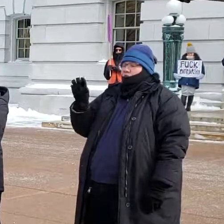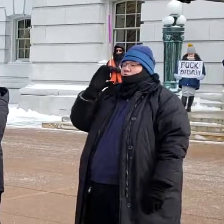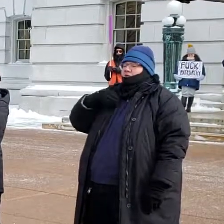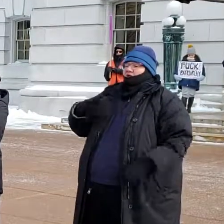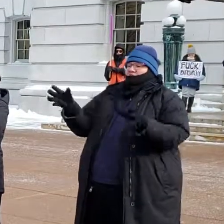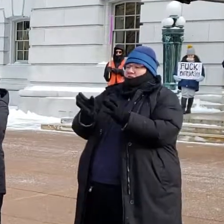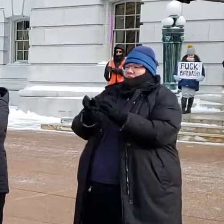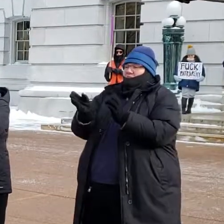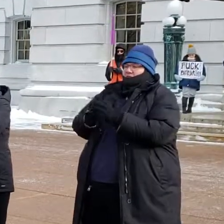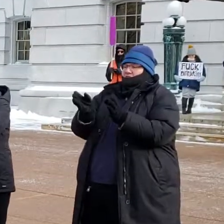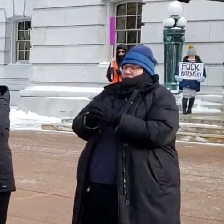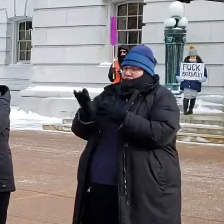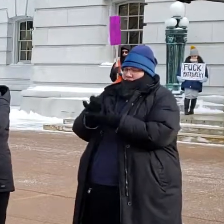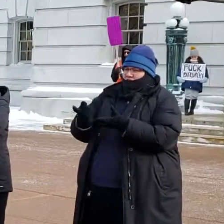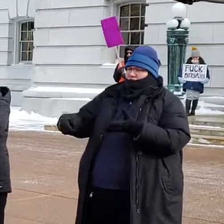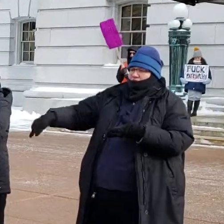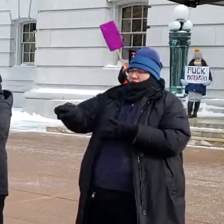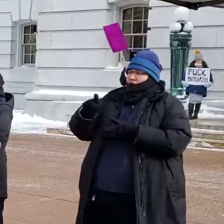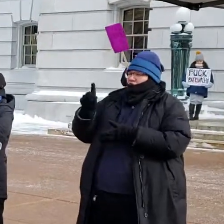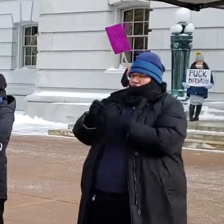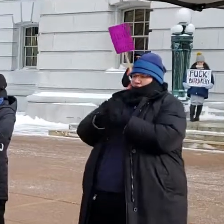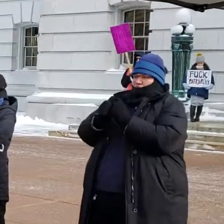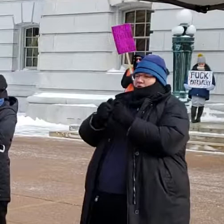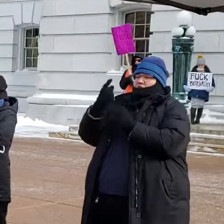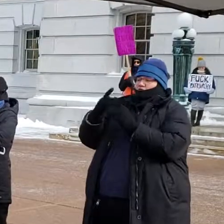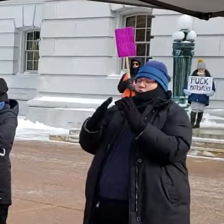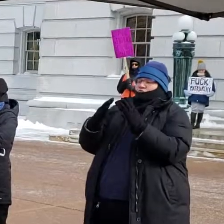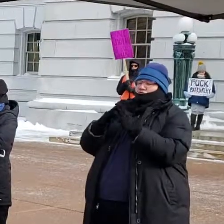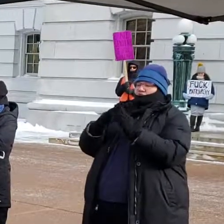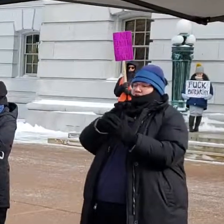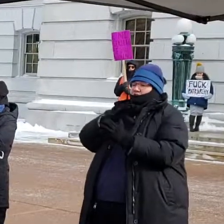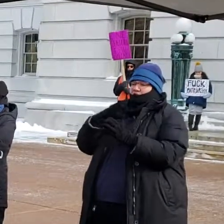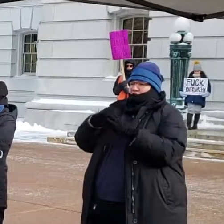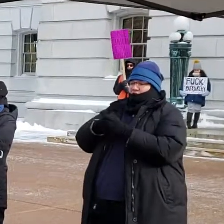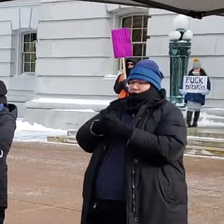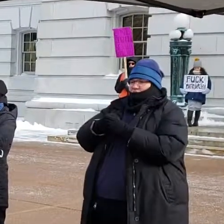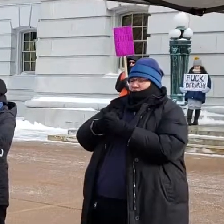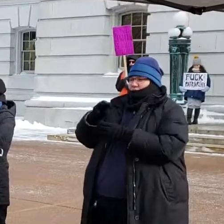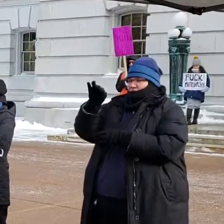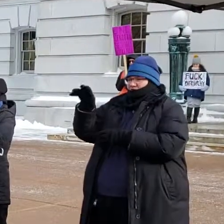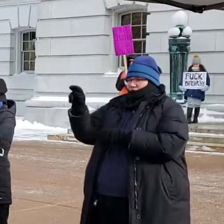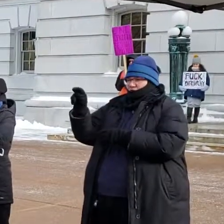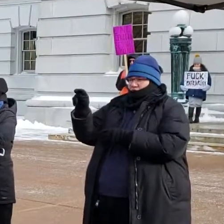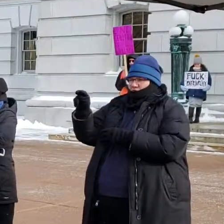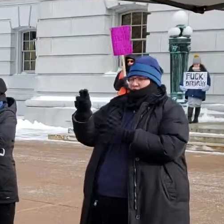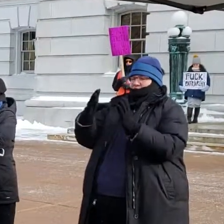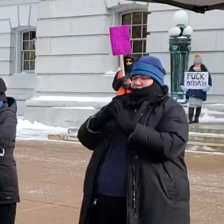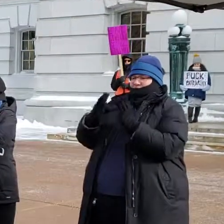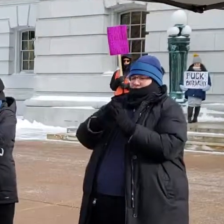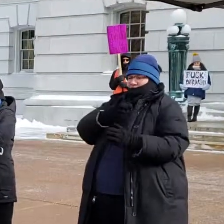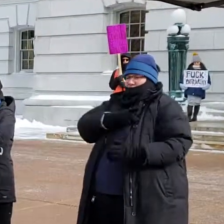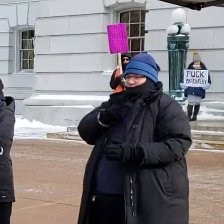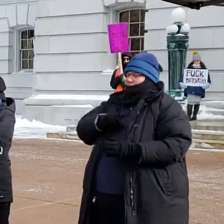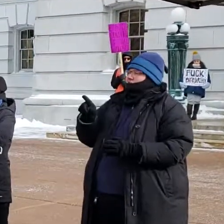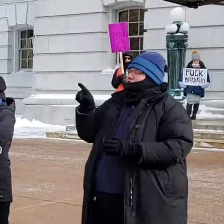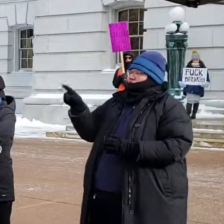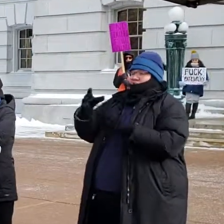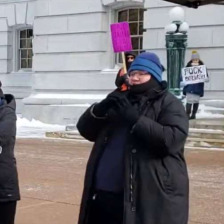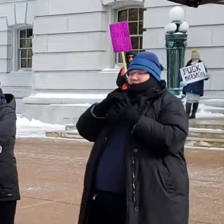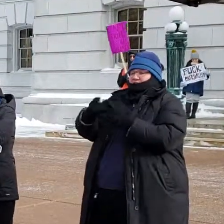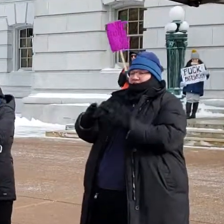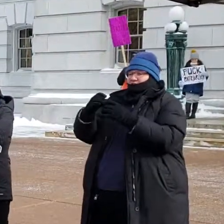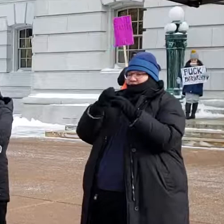who ran for city council in Minneapolis and helped lead the fight for winning the first 15 an hour minimum wage in